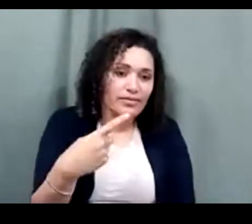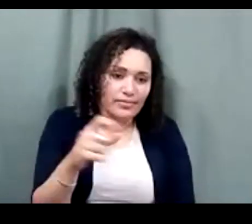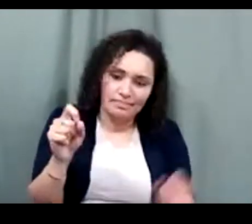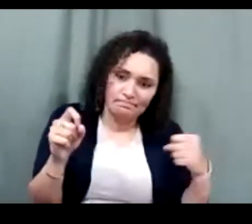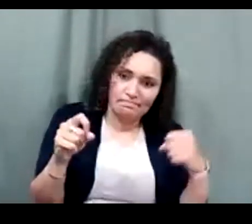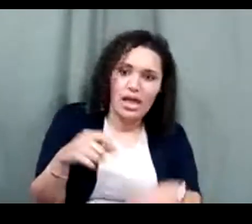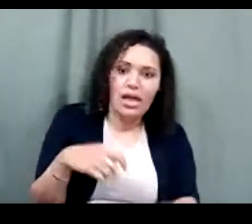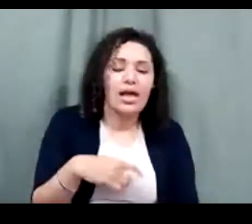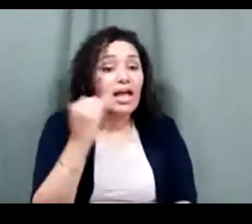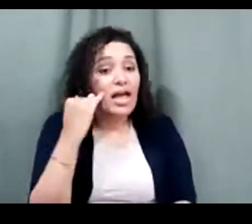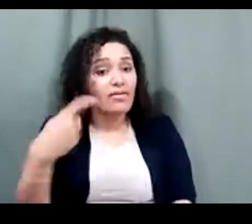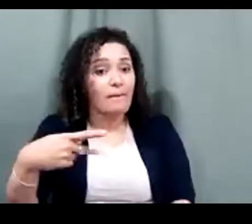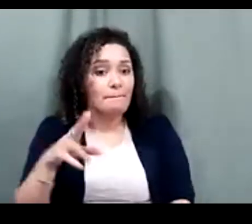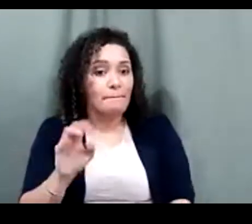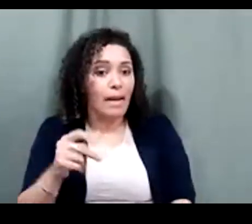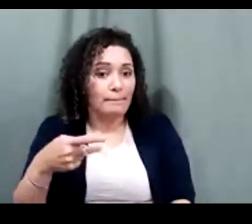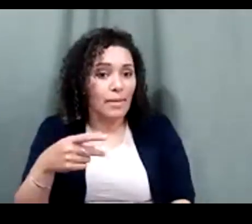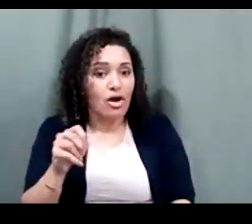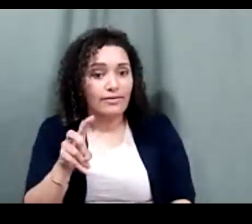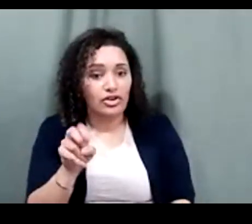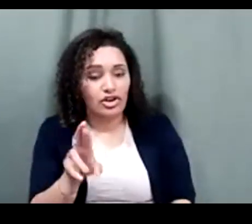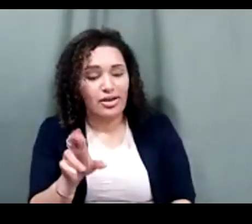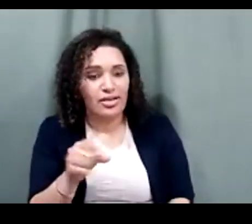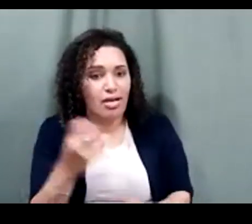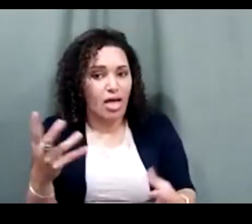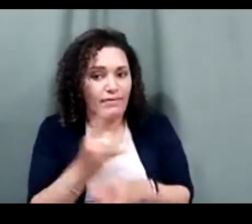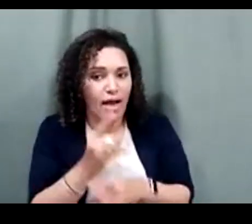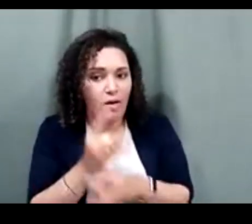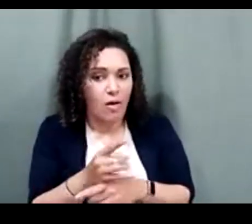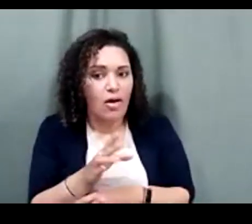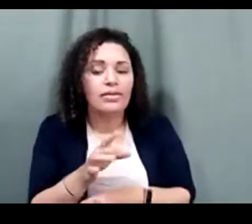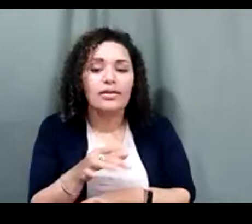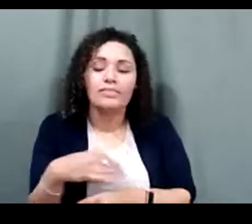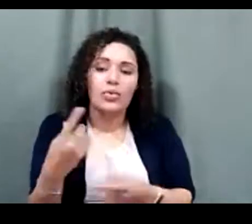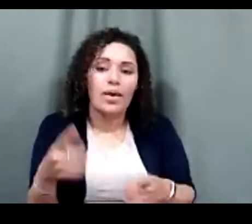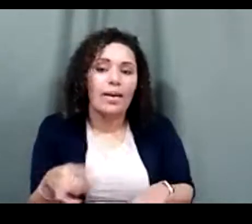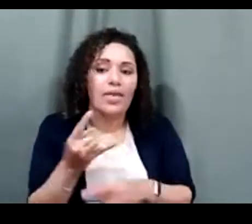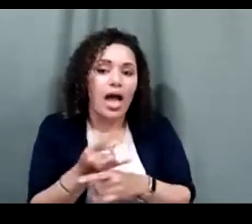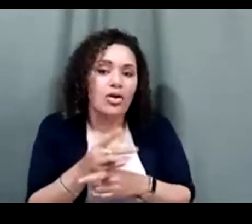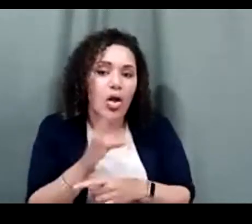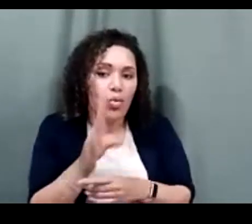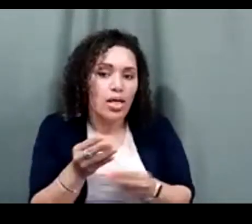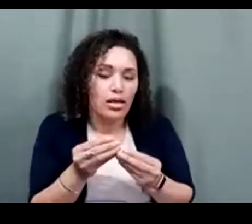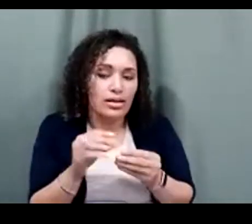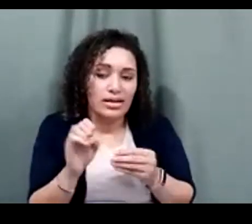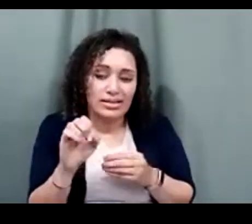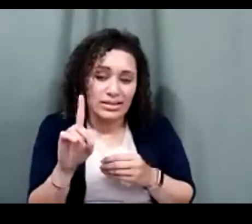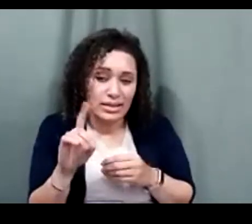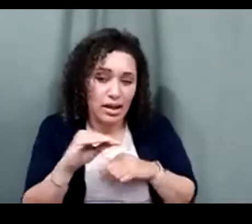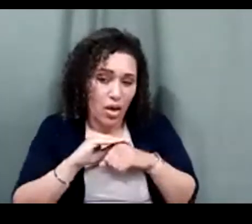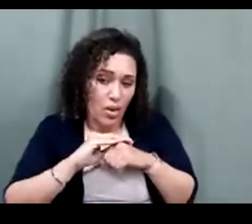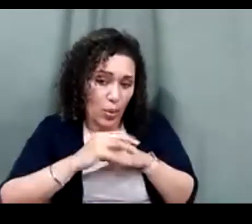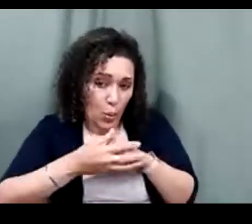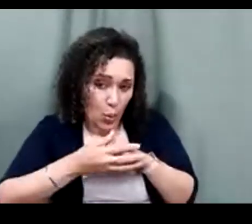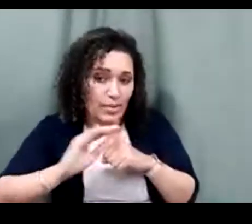when there's a lot of alcohol, the alcohol will dissolve the coating on the seeds, and that's can be